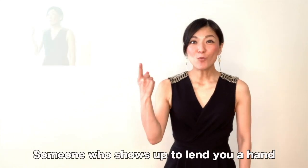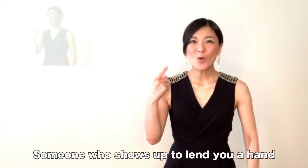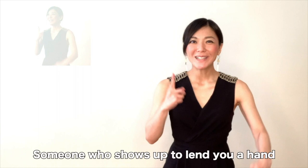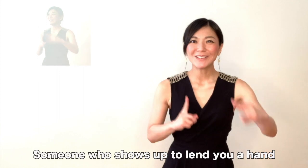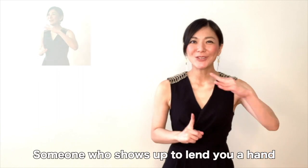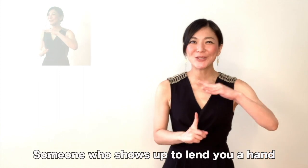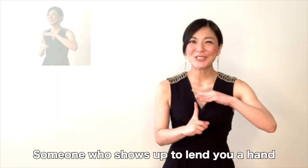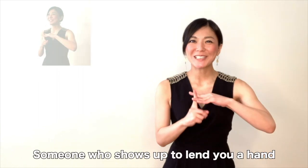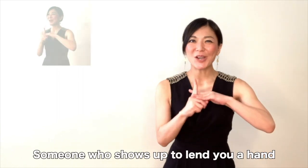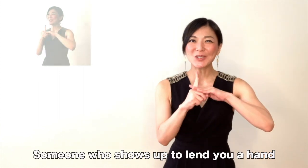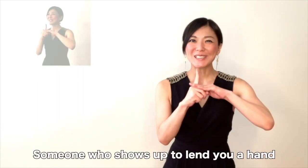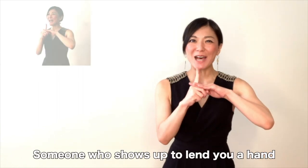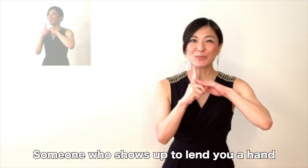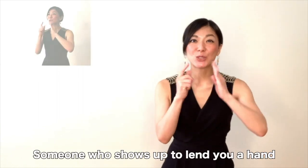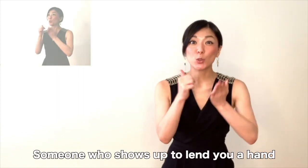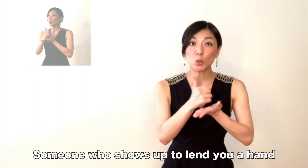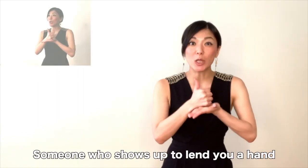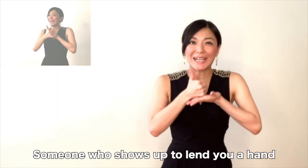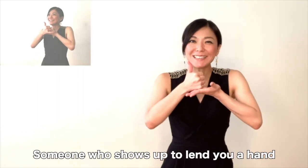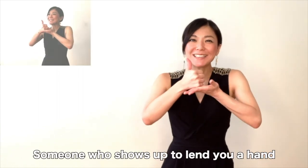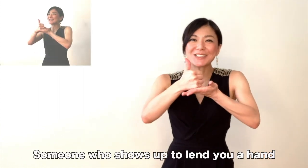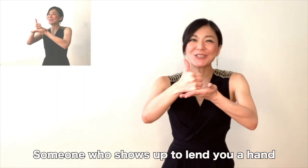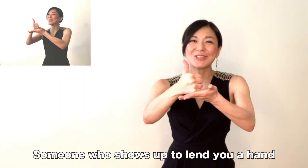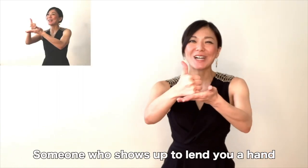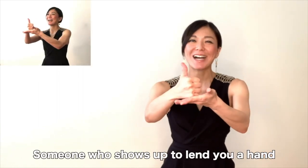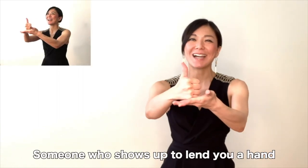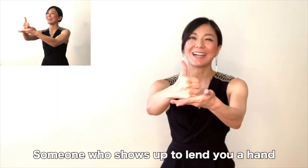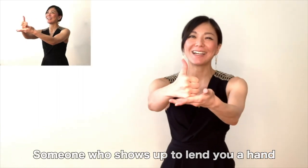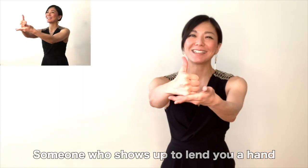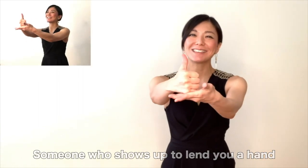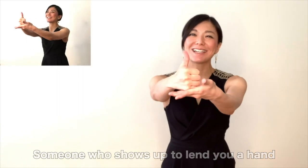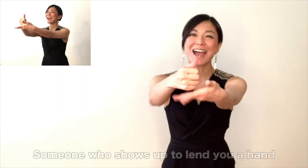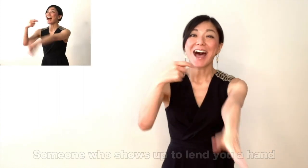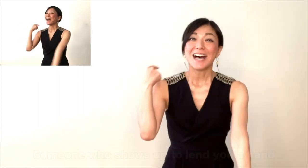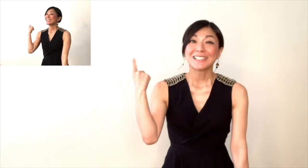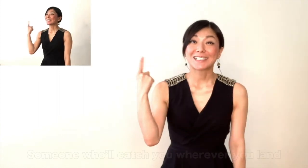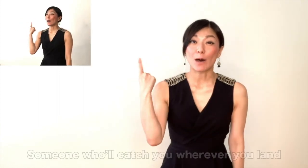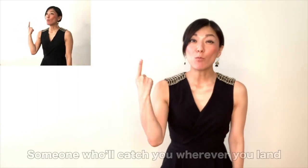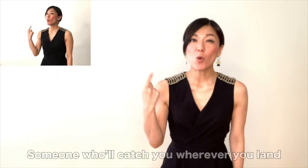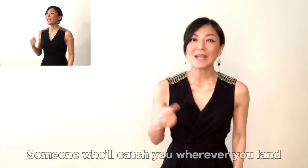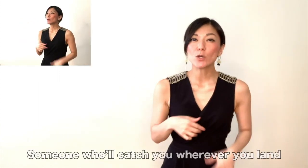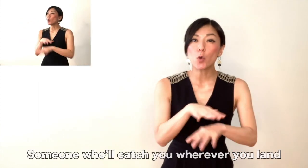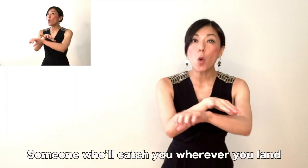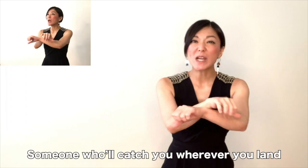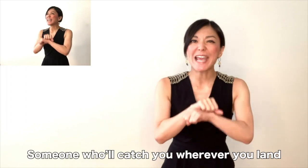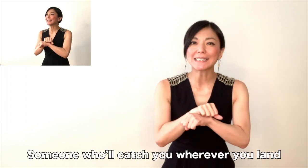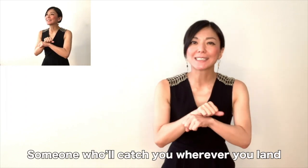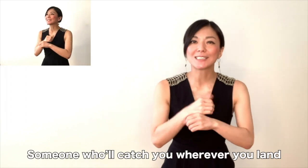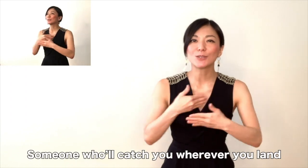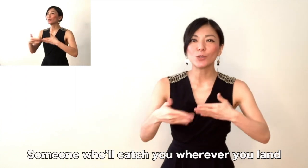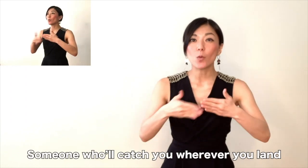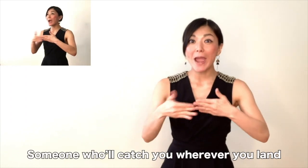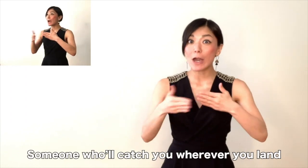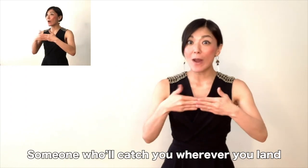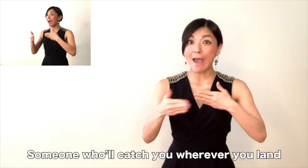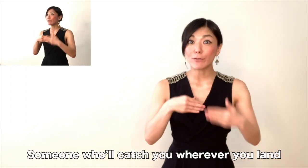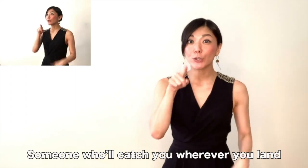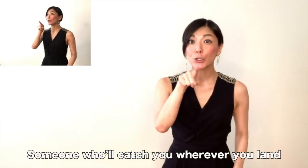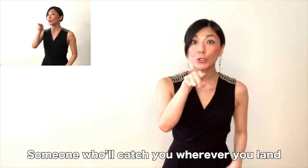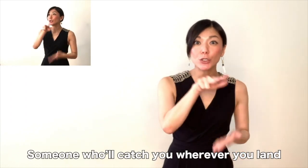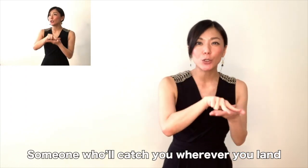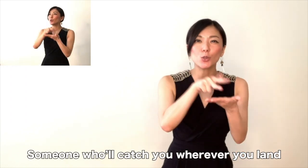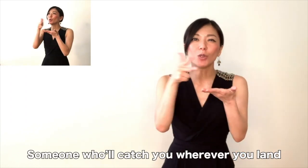Someone who shows up to lend you a hand Someone who'll catch you